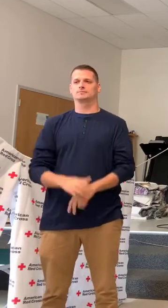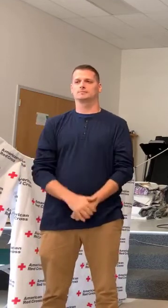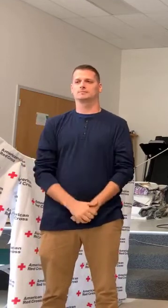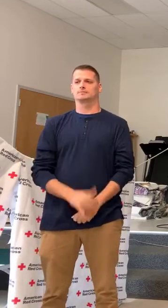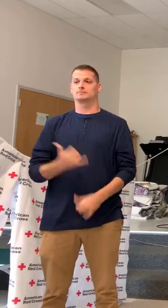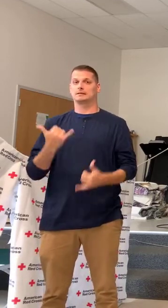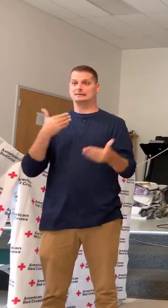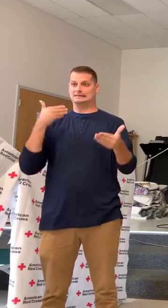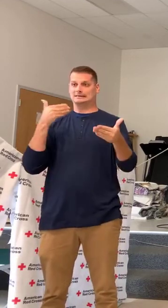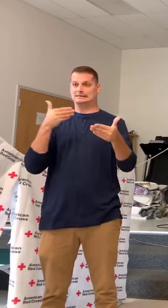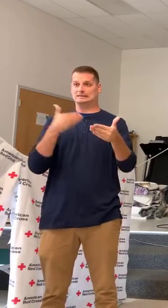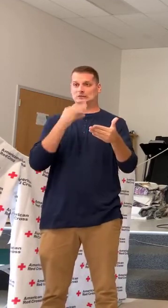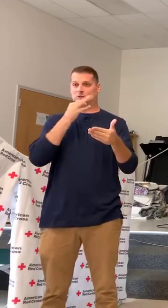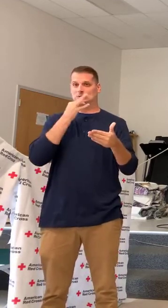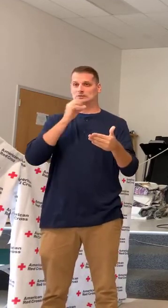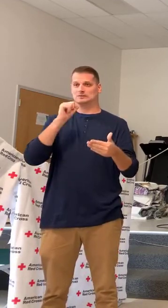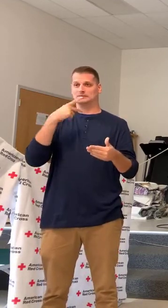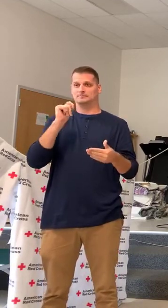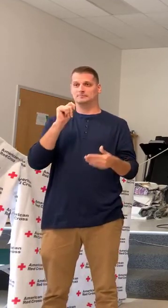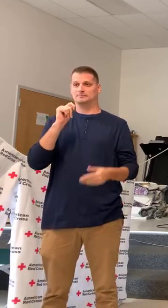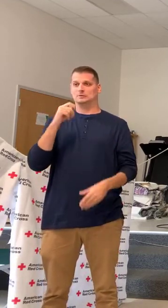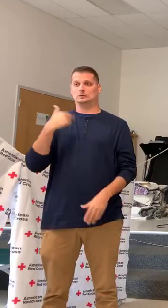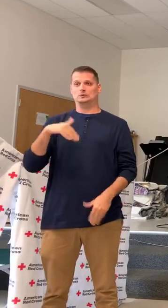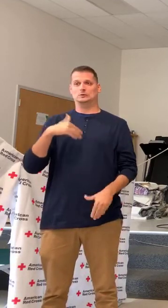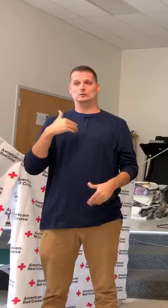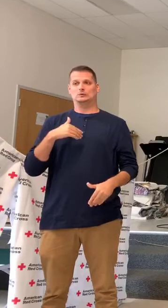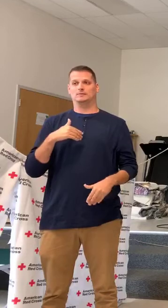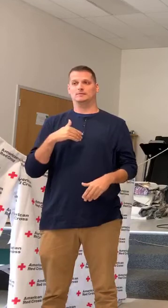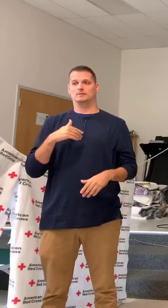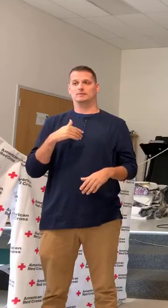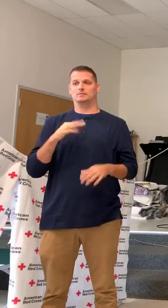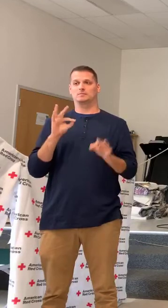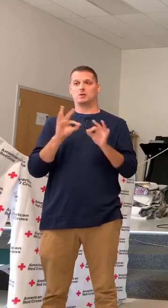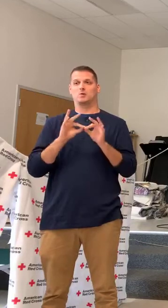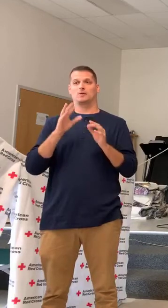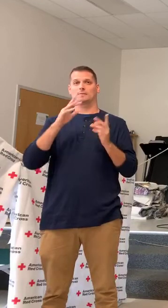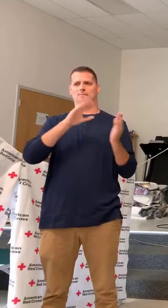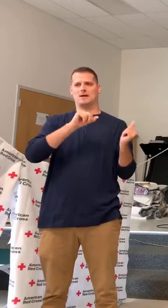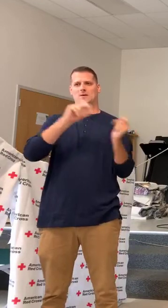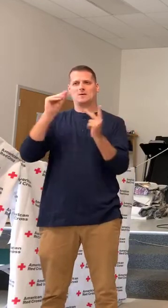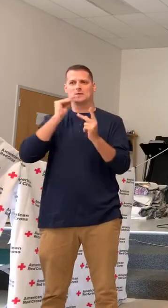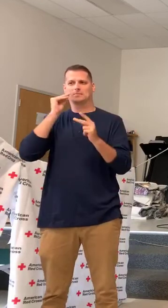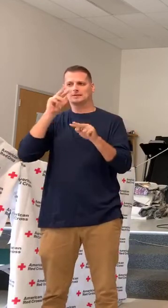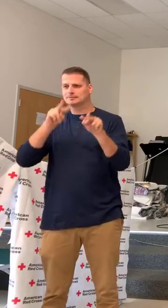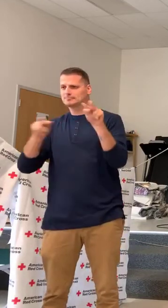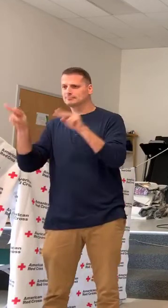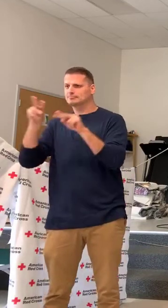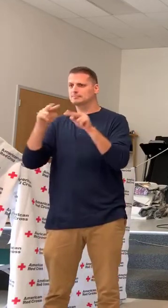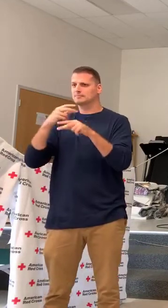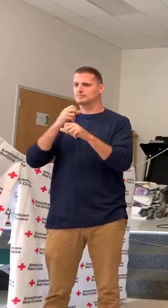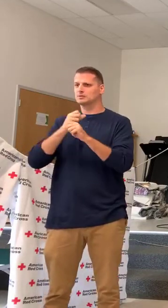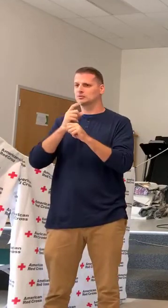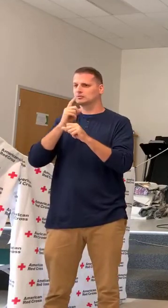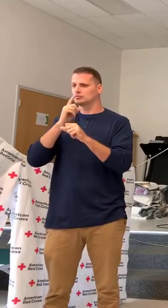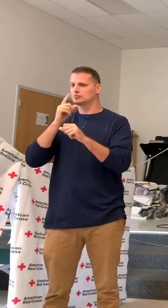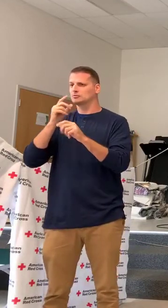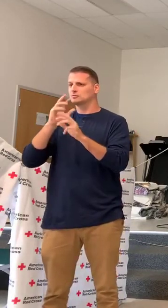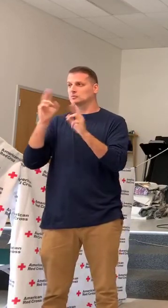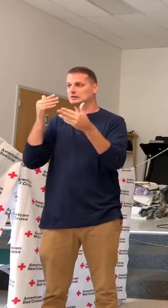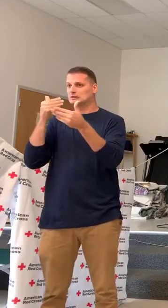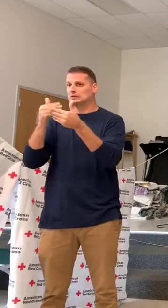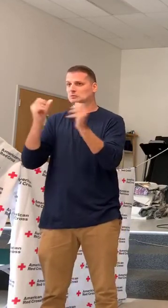there, evaluate their homes, assess the situation, see what they need to do to get ready for the winter. Because that's coming quick. You guys know we